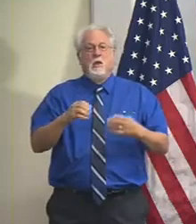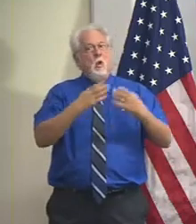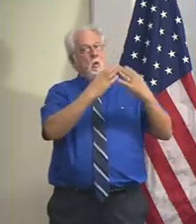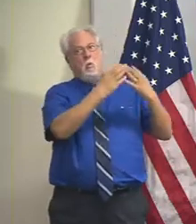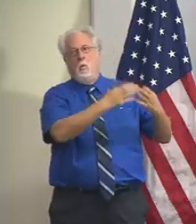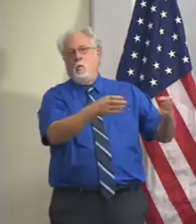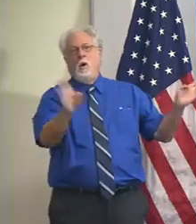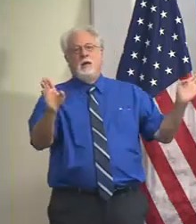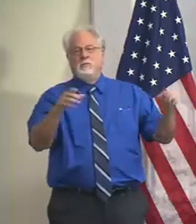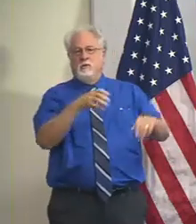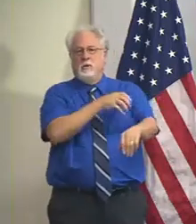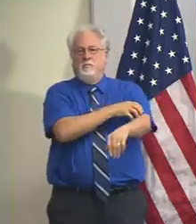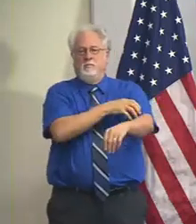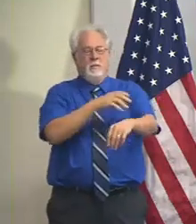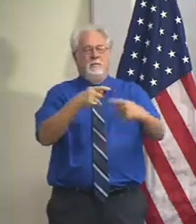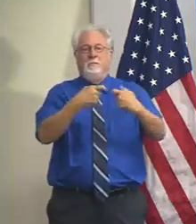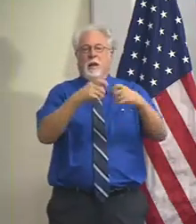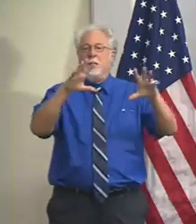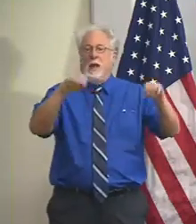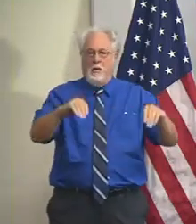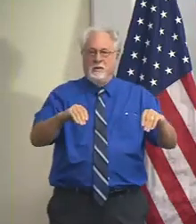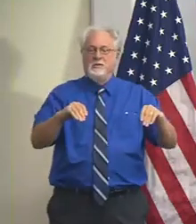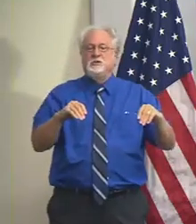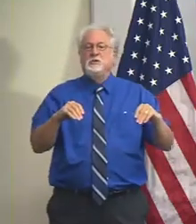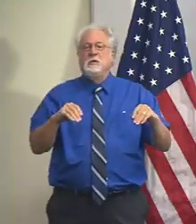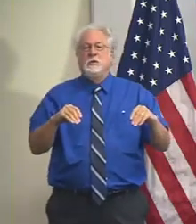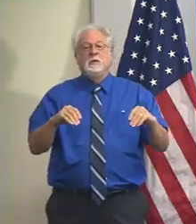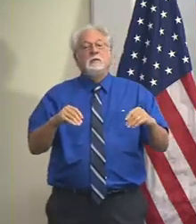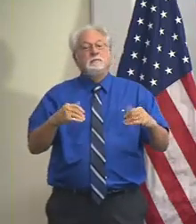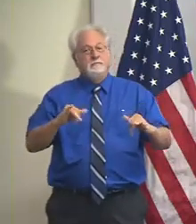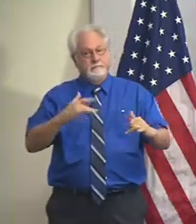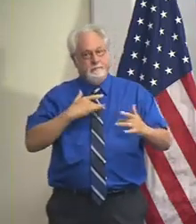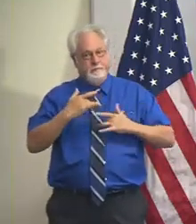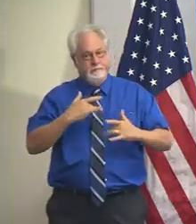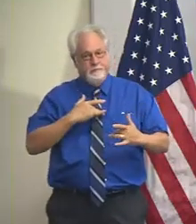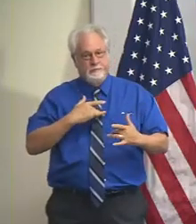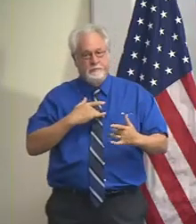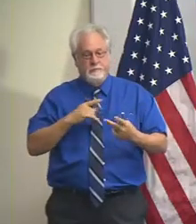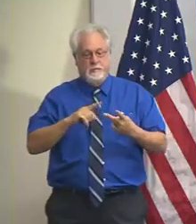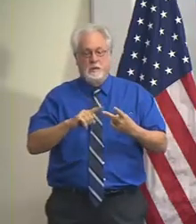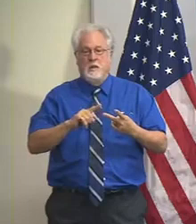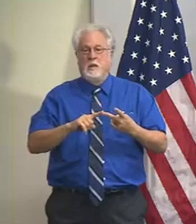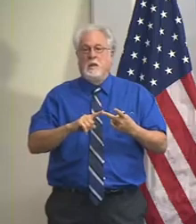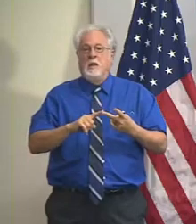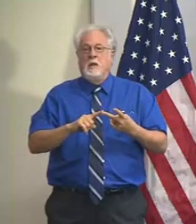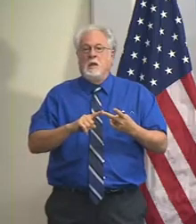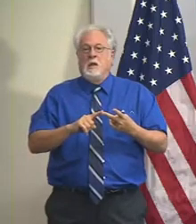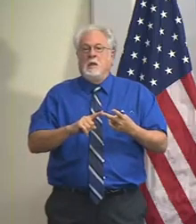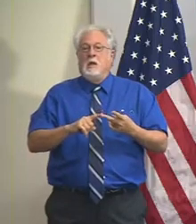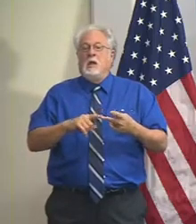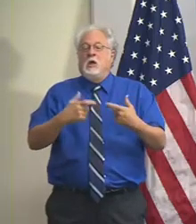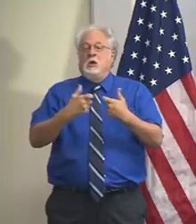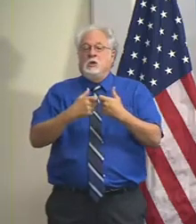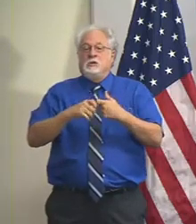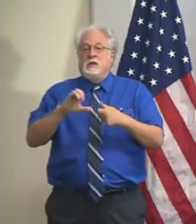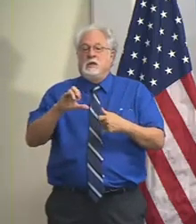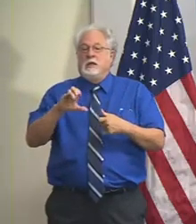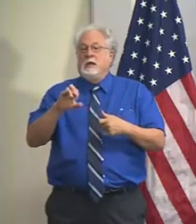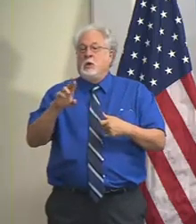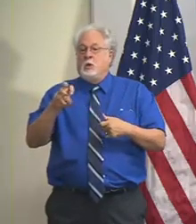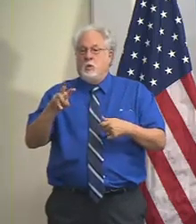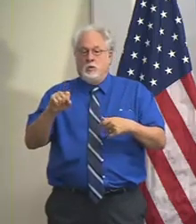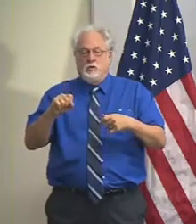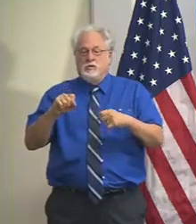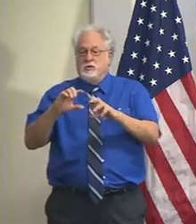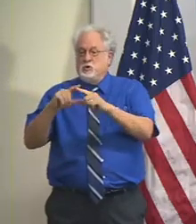Widespread power outages remain a concern. The mobility of utility crews that are trying to